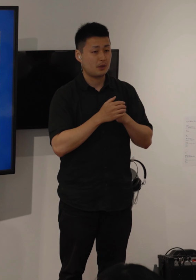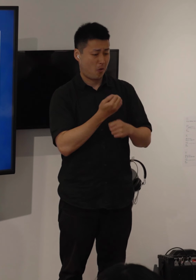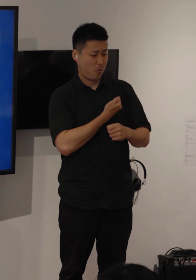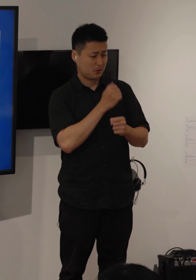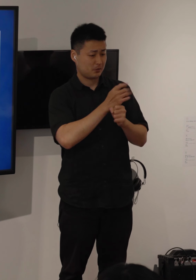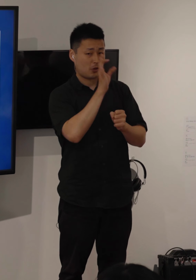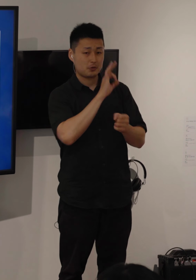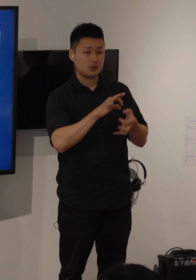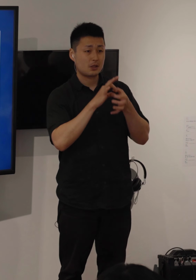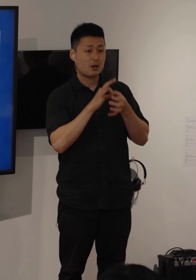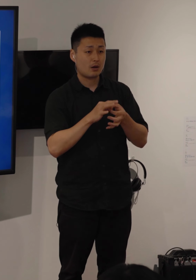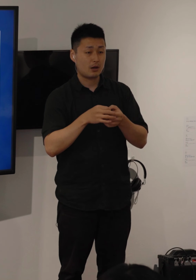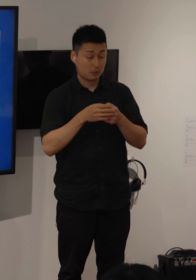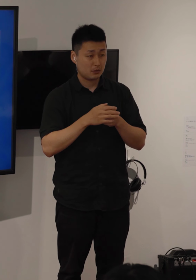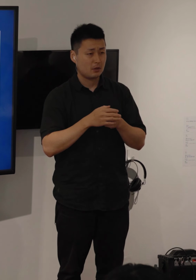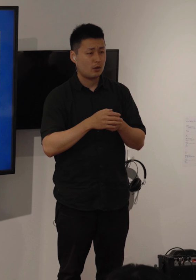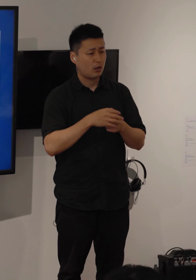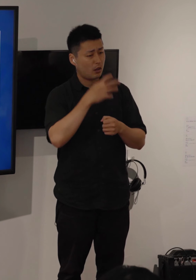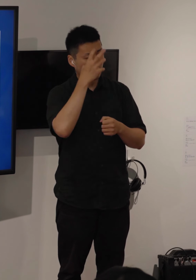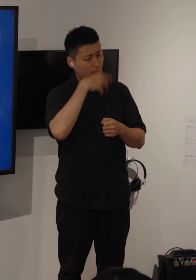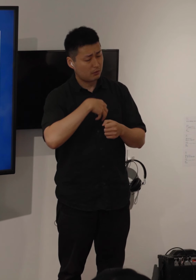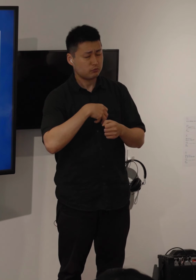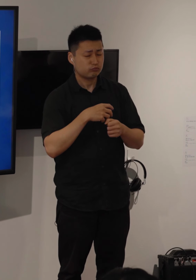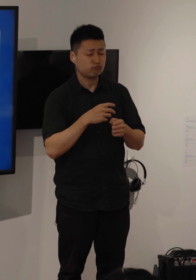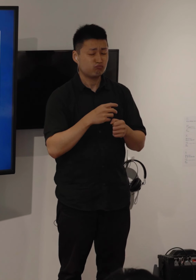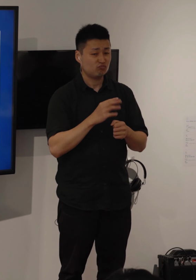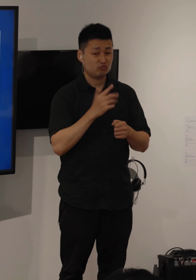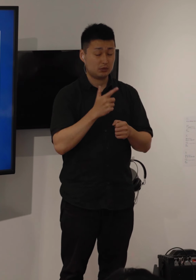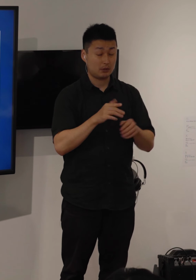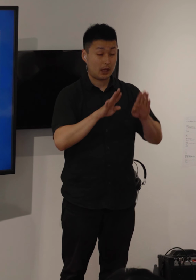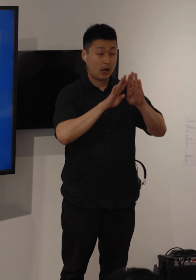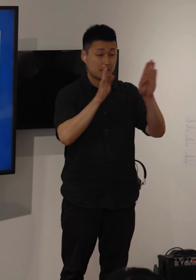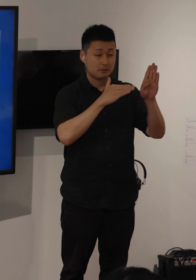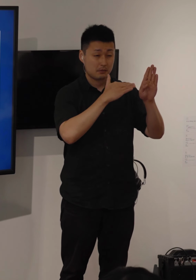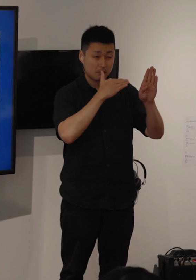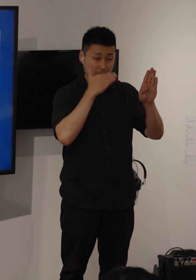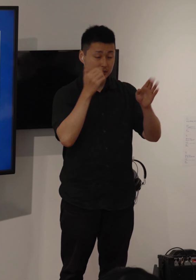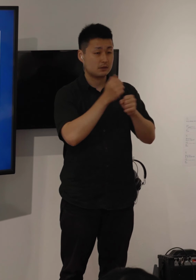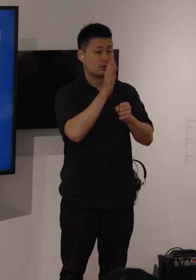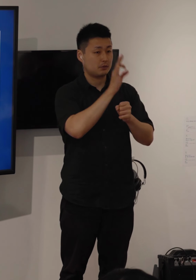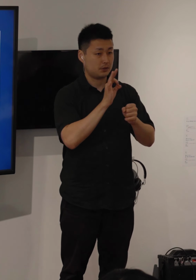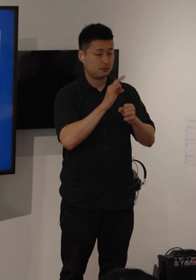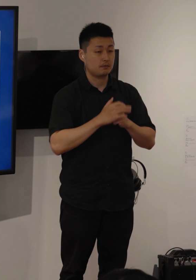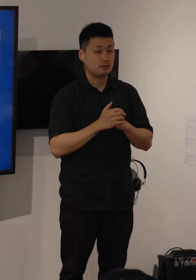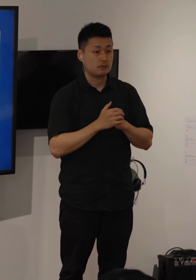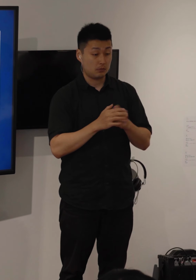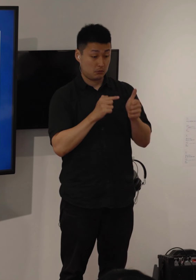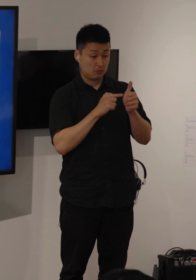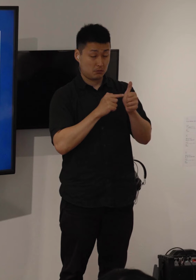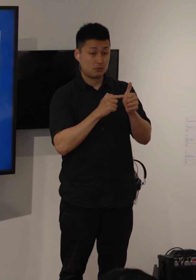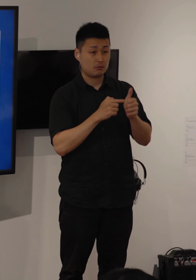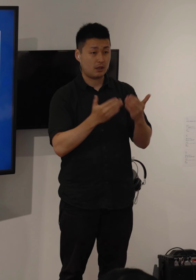poppier. And Naina has never been to art school. It's not academic in the slightest. She cannot read,